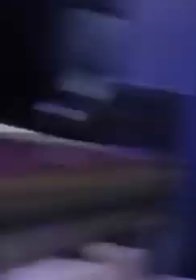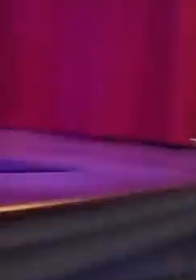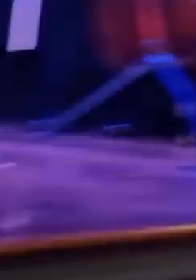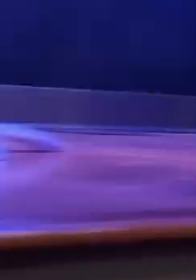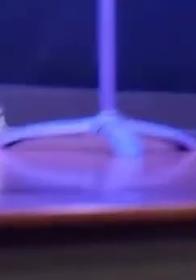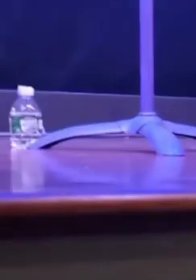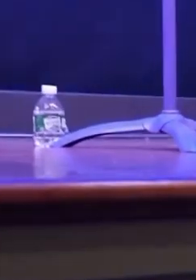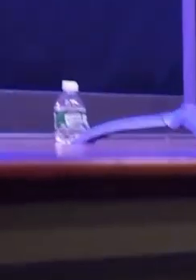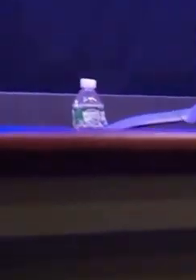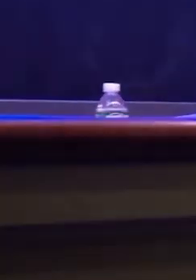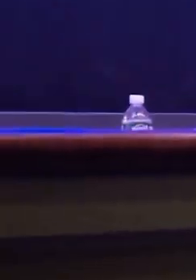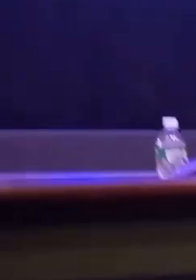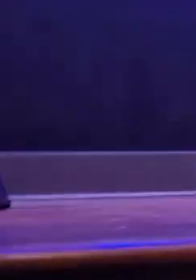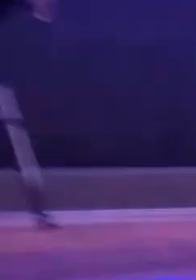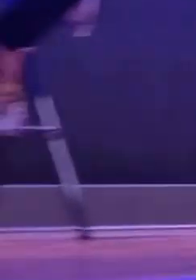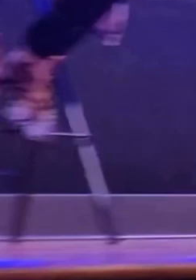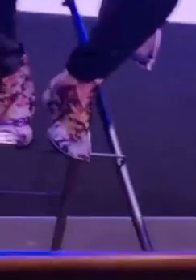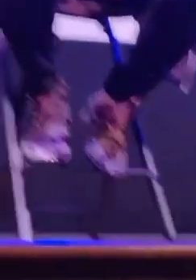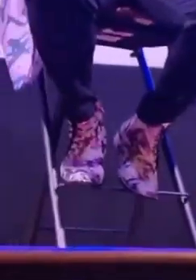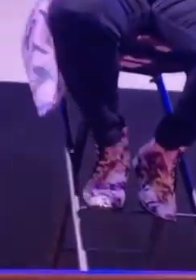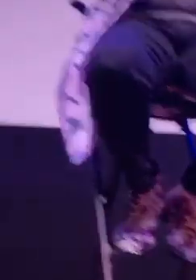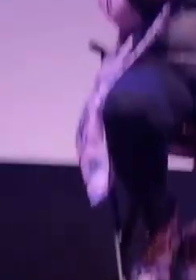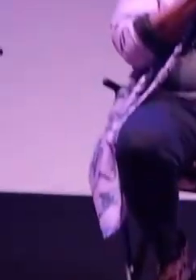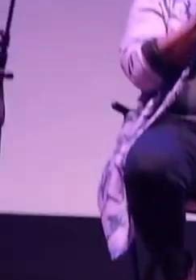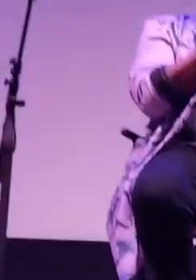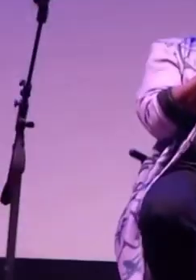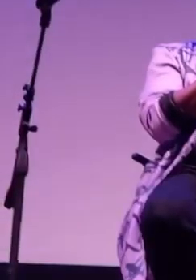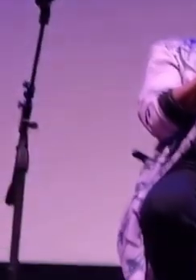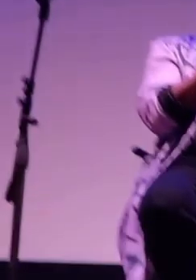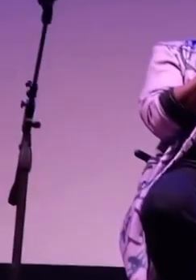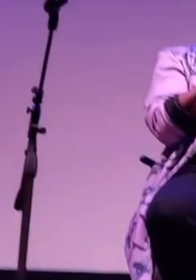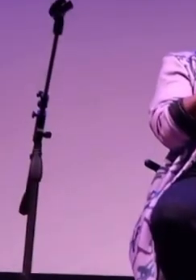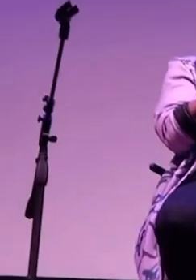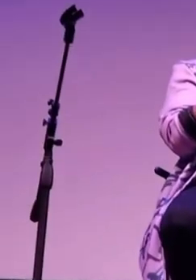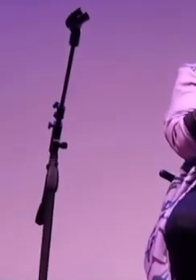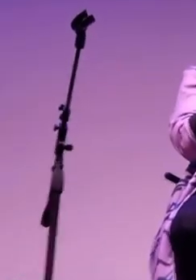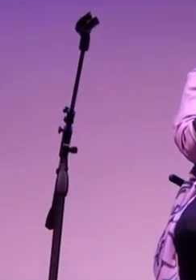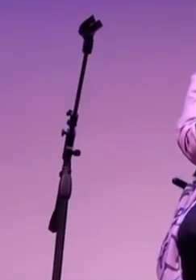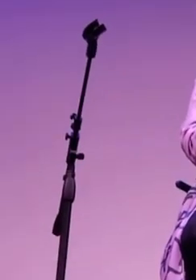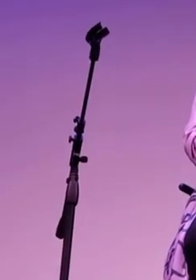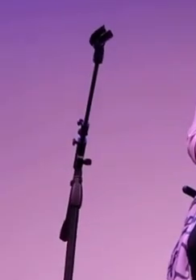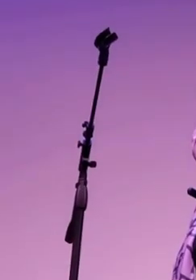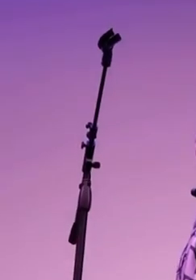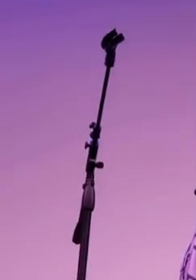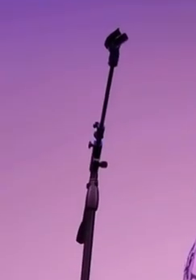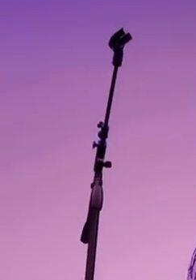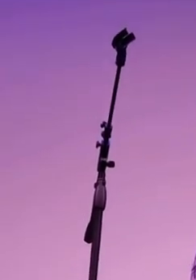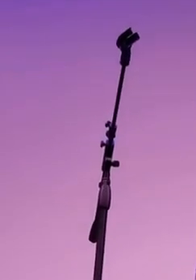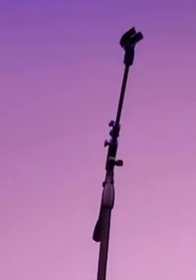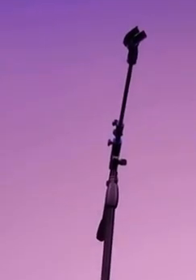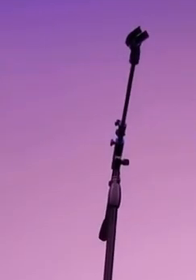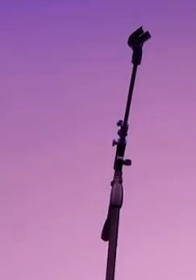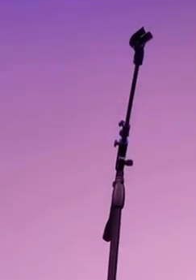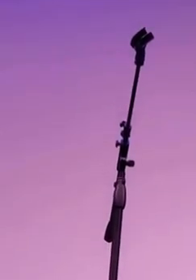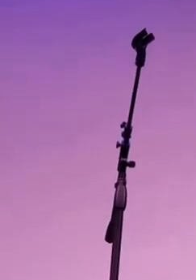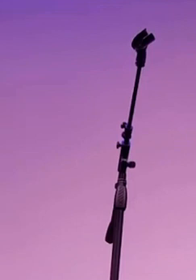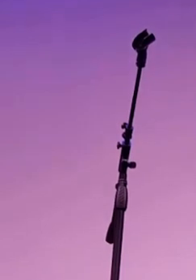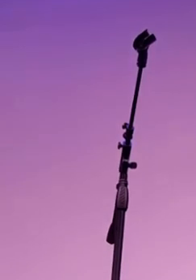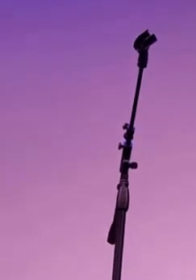So I'm going to dedicate this to this cast because they are just really special